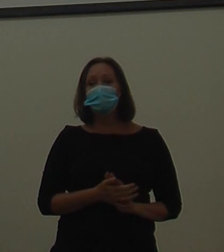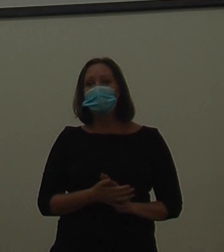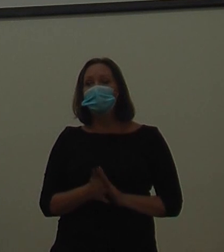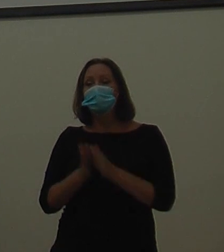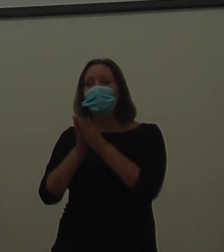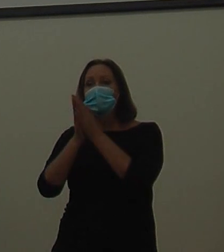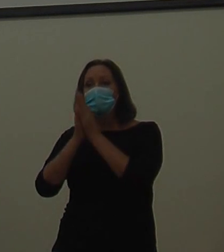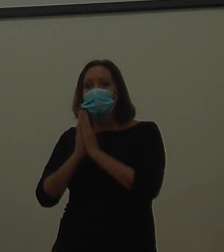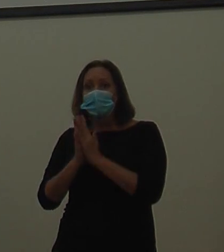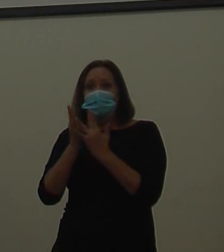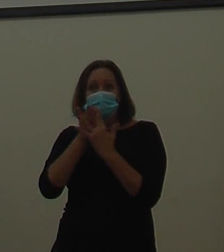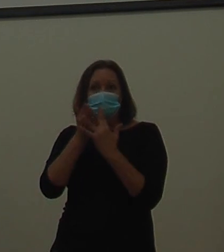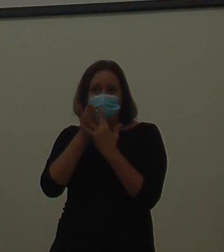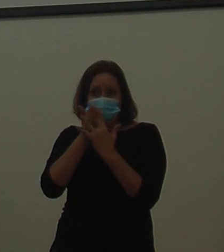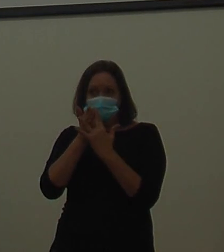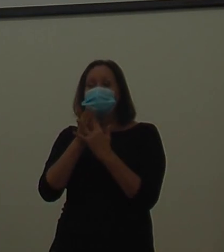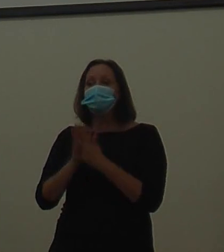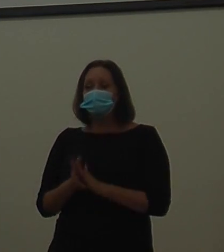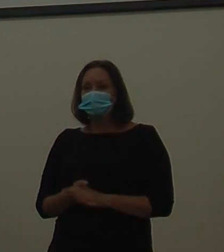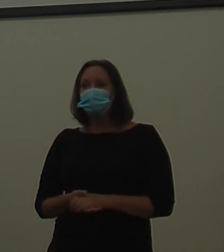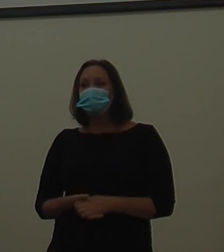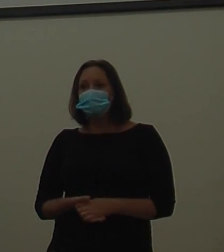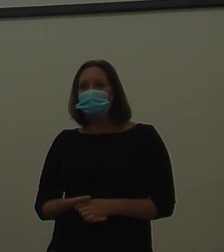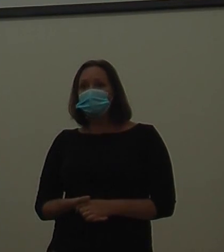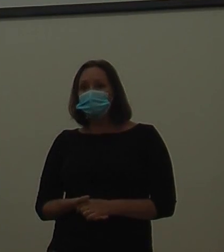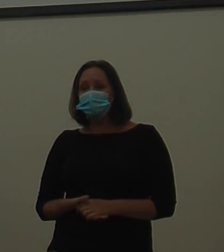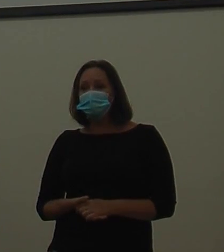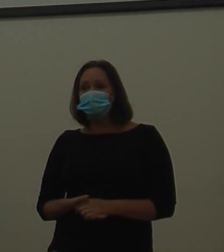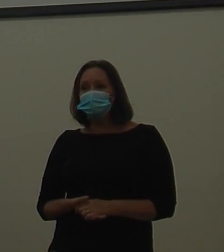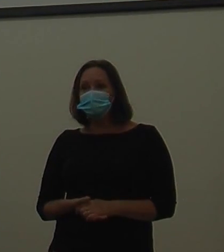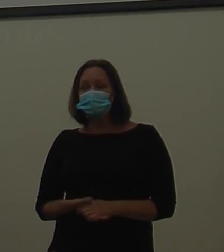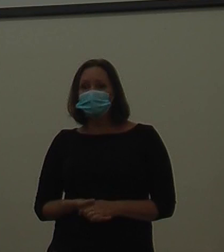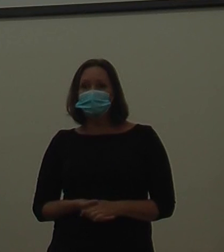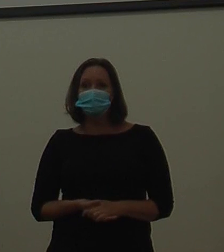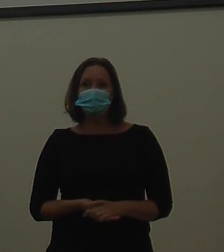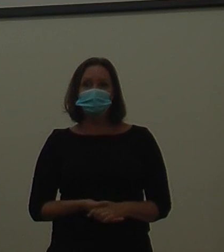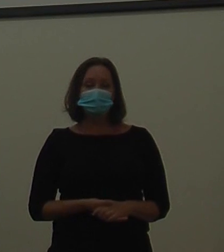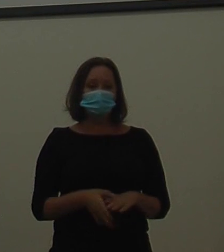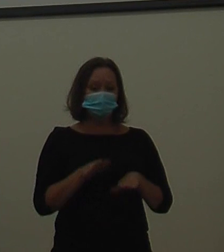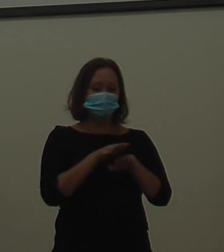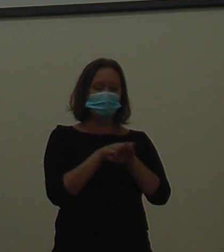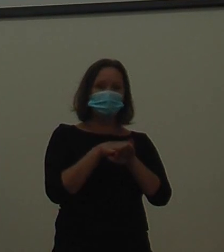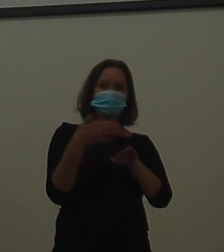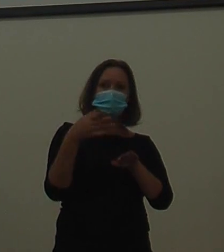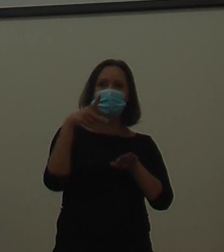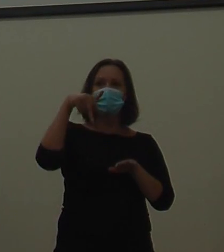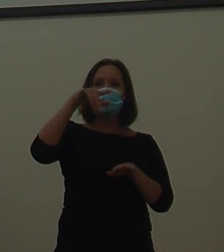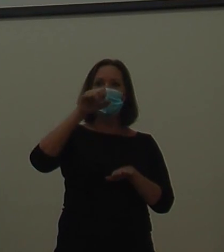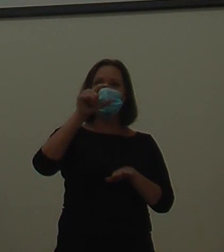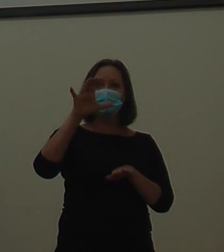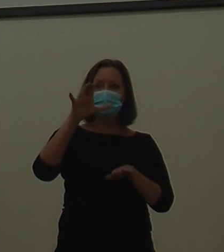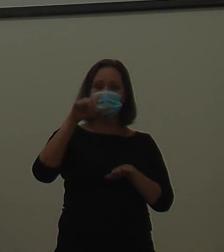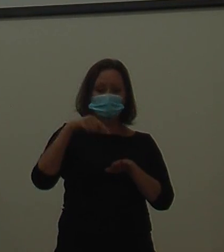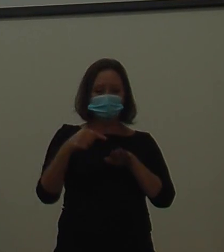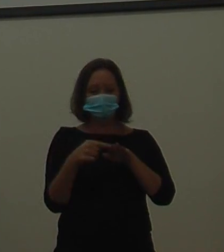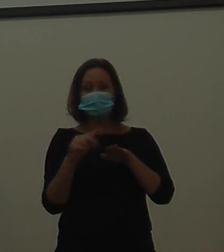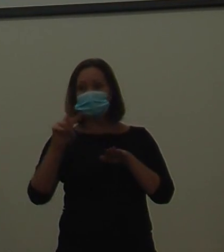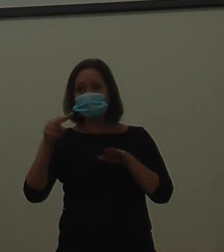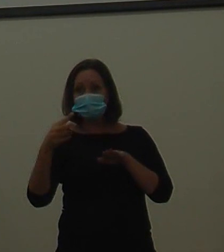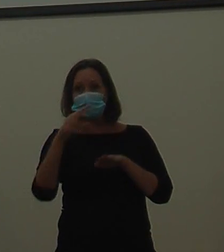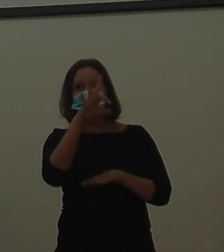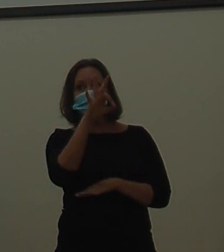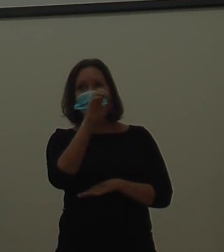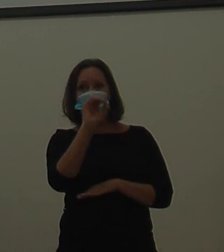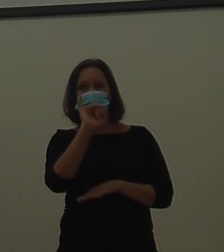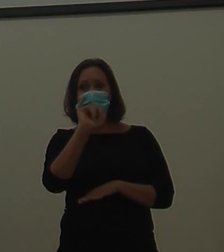you peel off the other little layer, which is made out of a little foil, I think, and then that's the fruit of the vine.